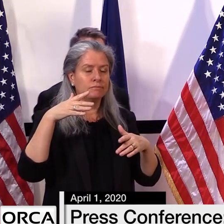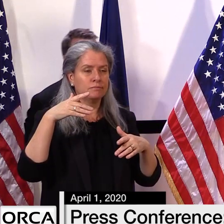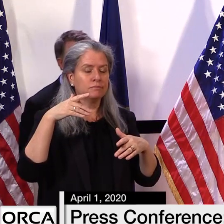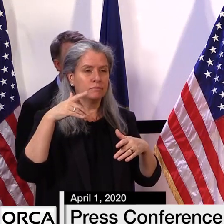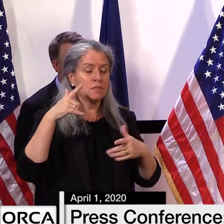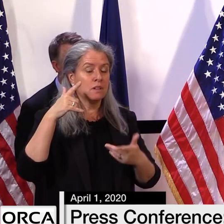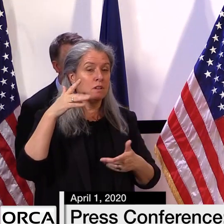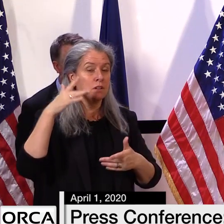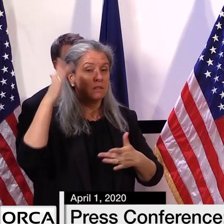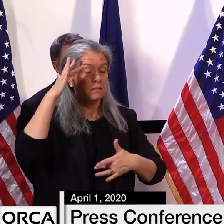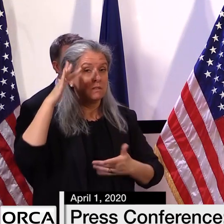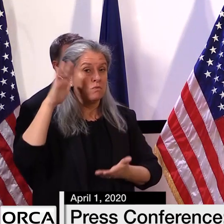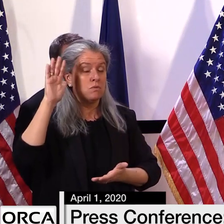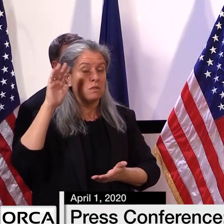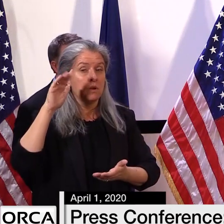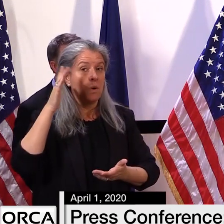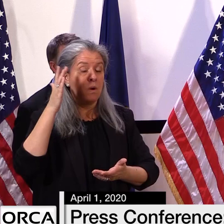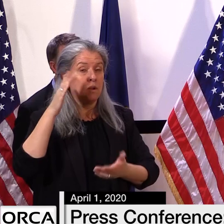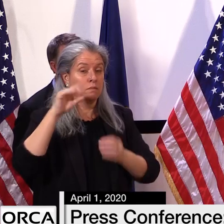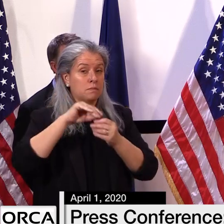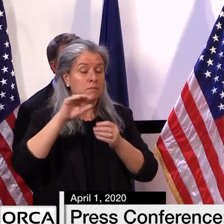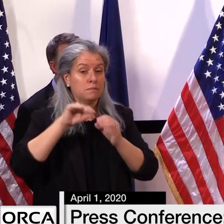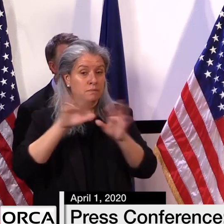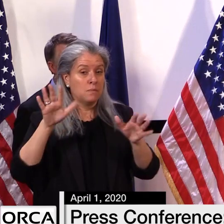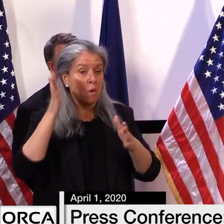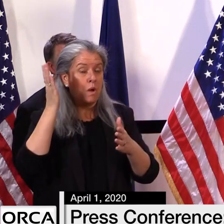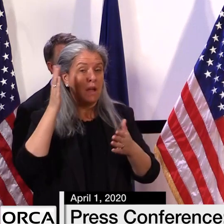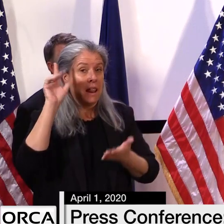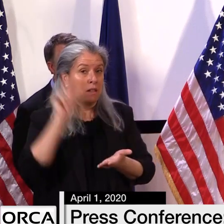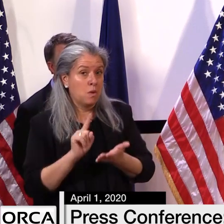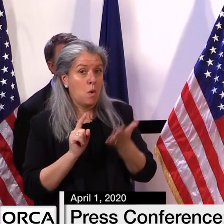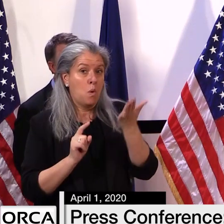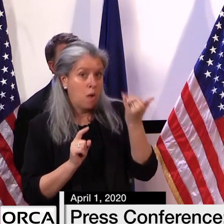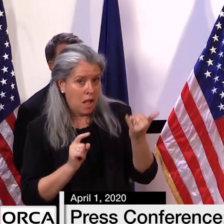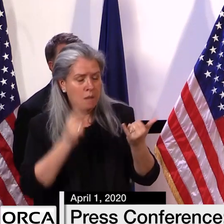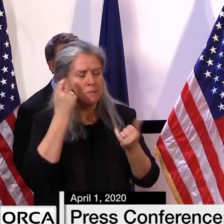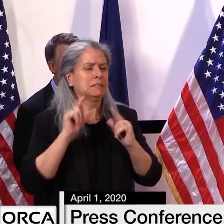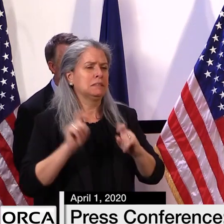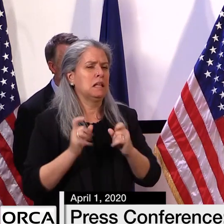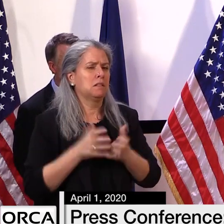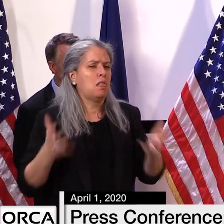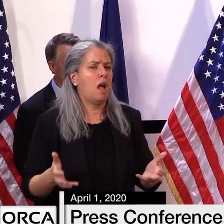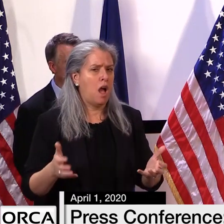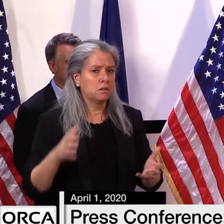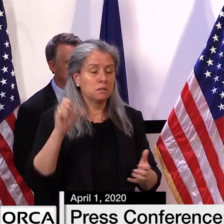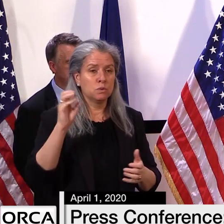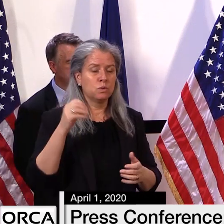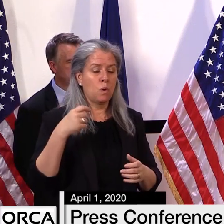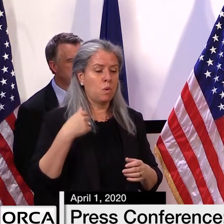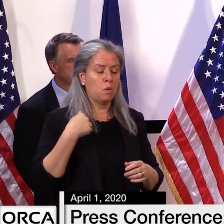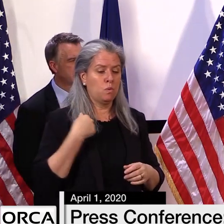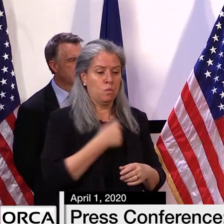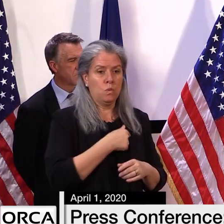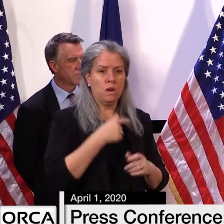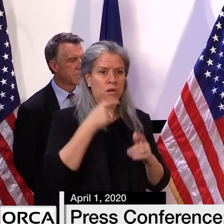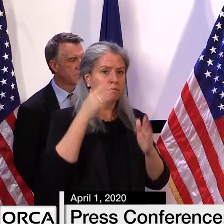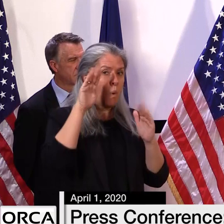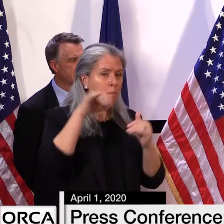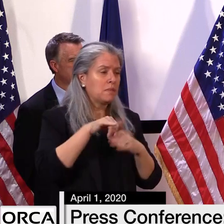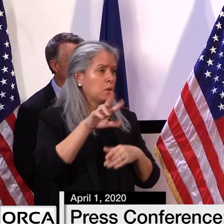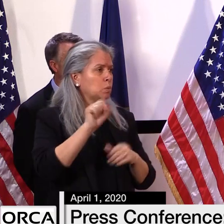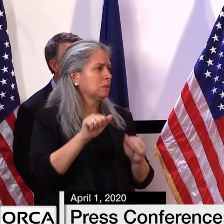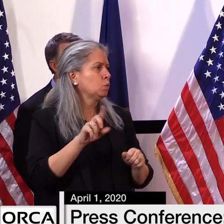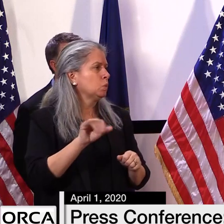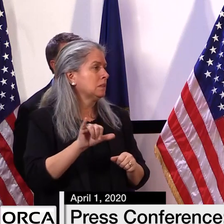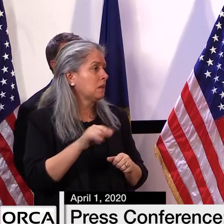have largely conducted incredibly wide-scale testing that the U.S. doesn't seem prepared to be able to do, never mind individual states. So